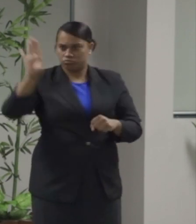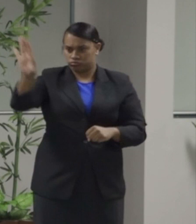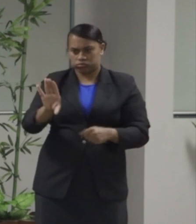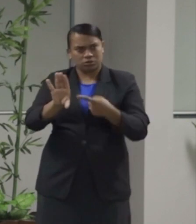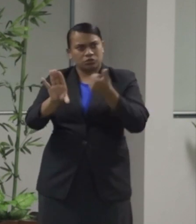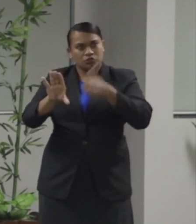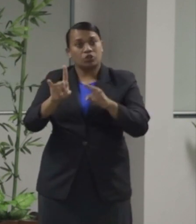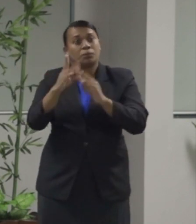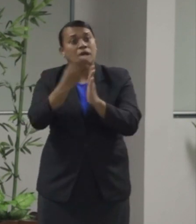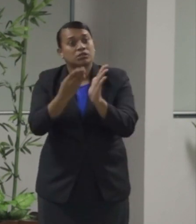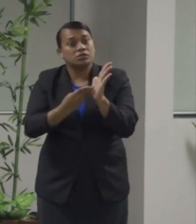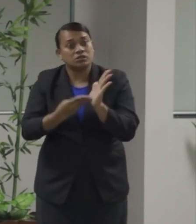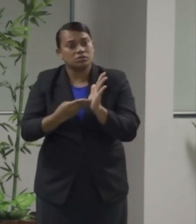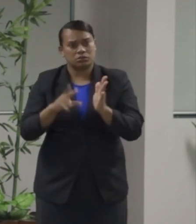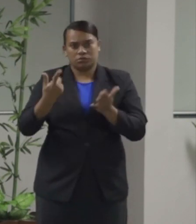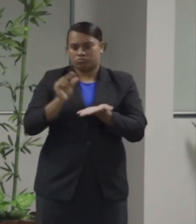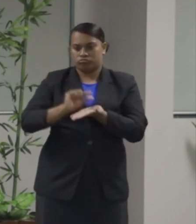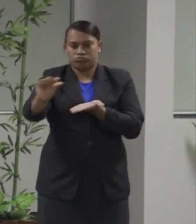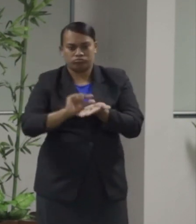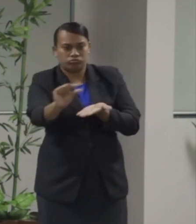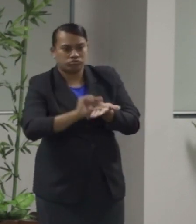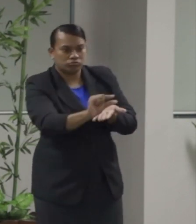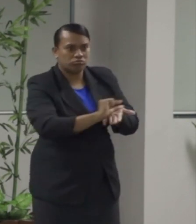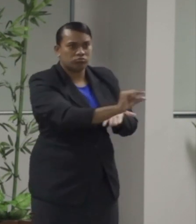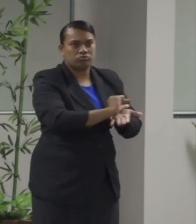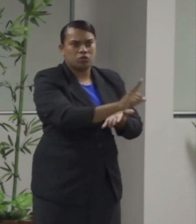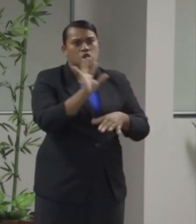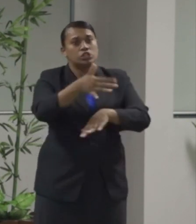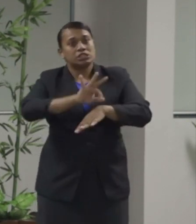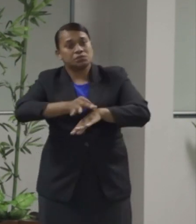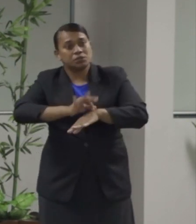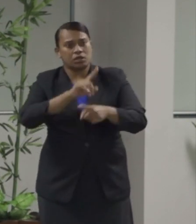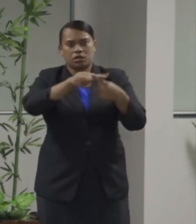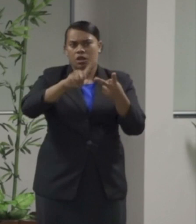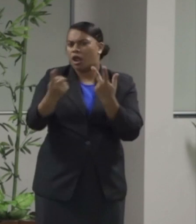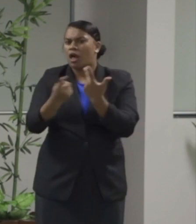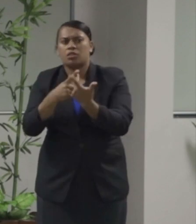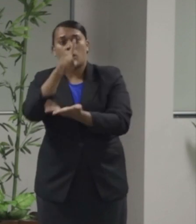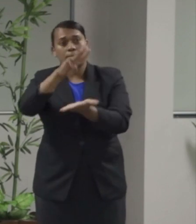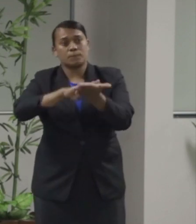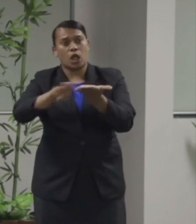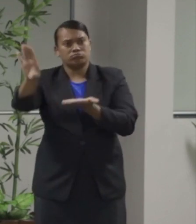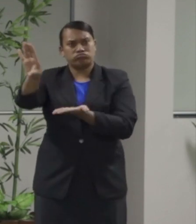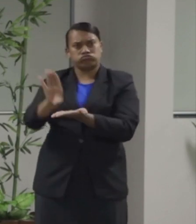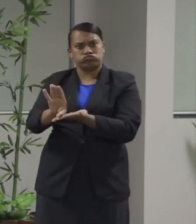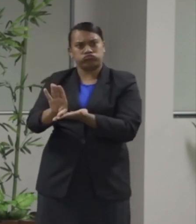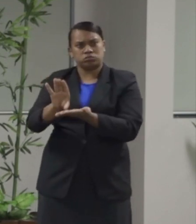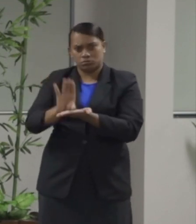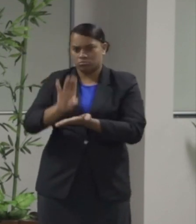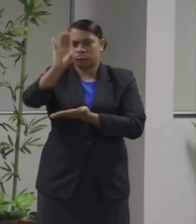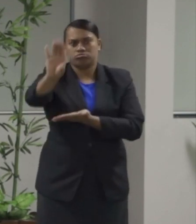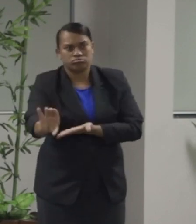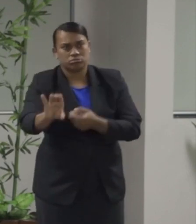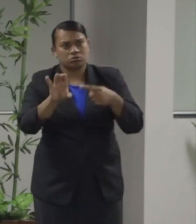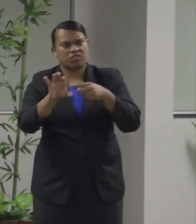equips our hospitals and rolls out a $1 billion stimulus package to extend financial lifelines to some